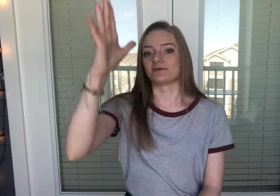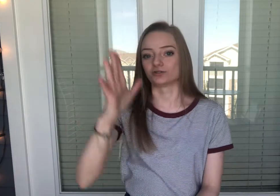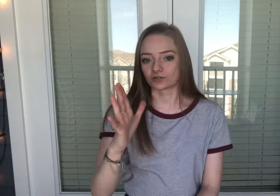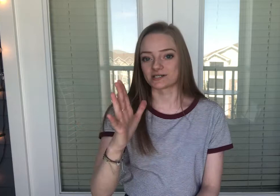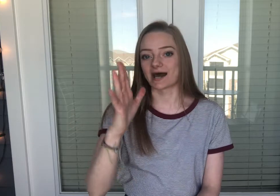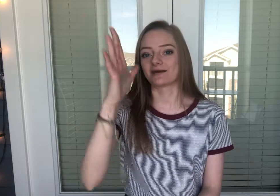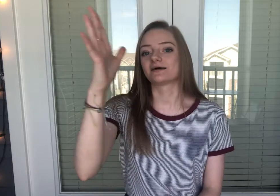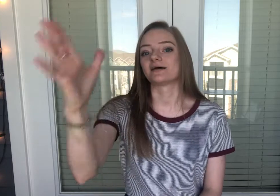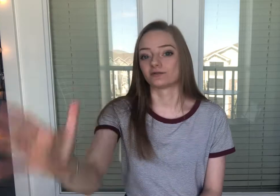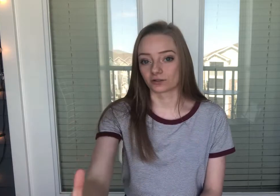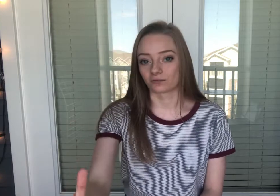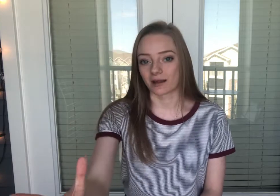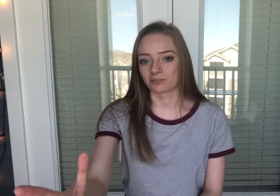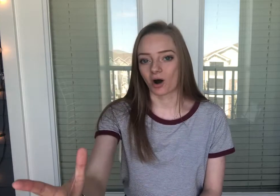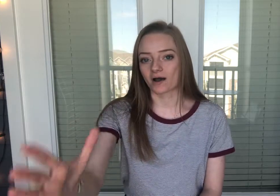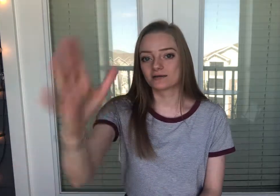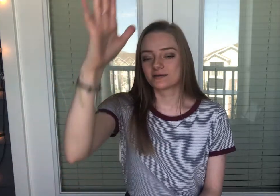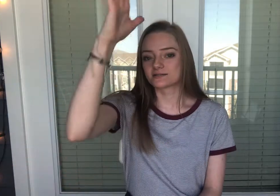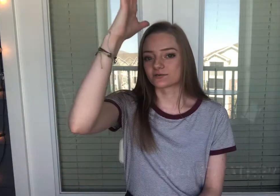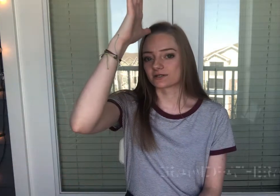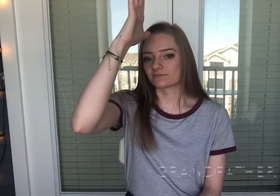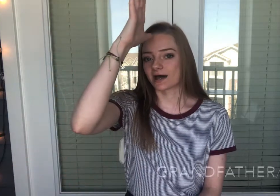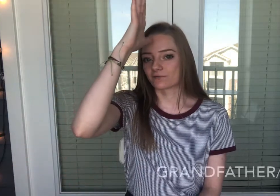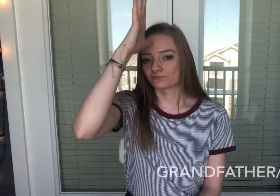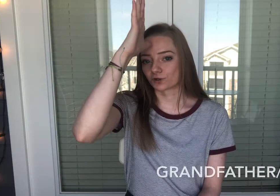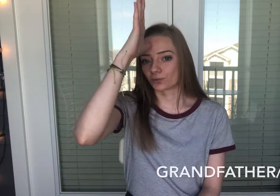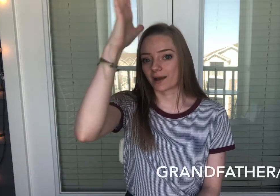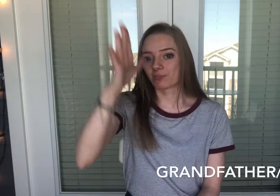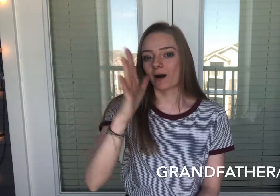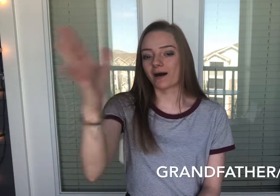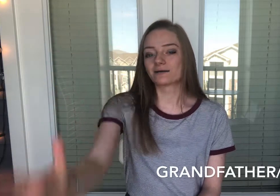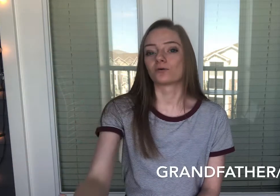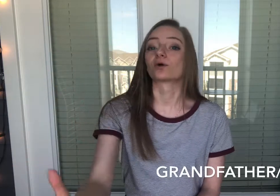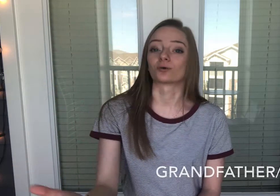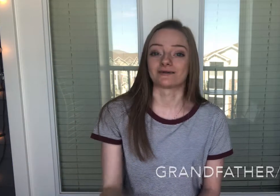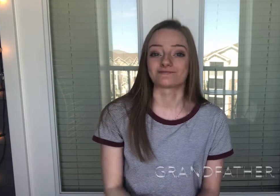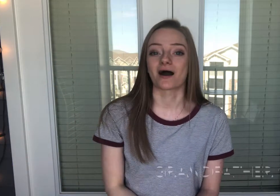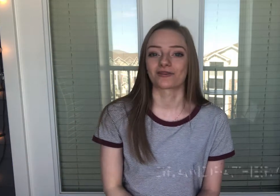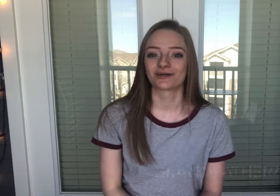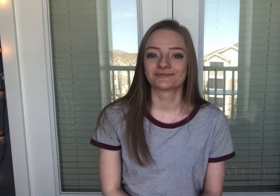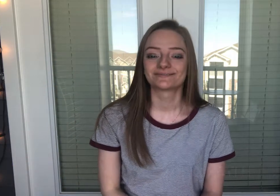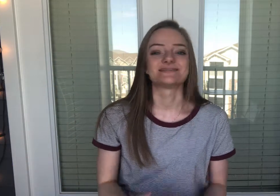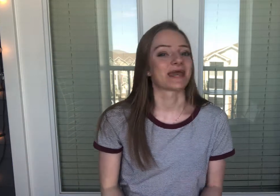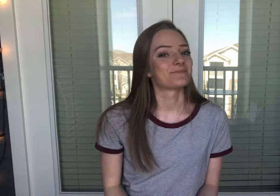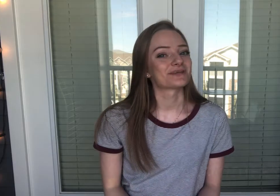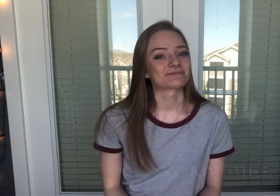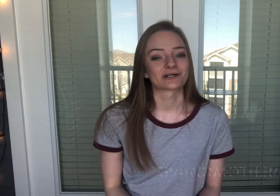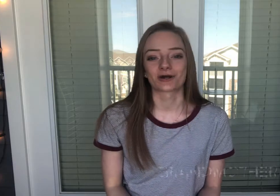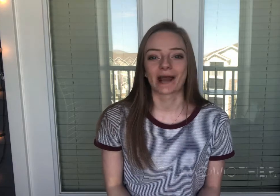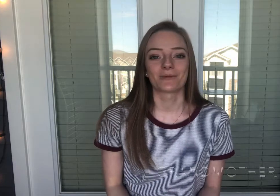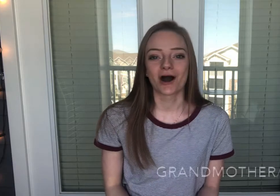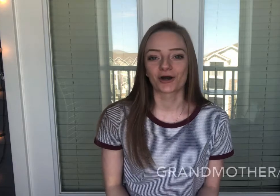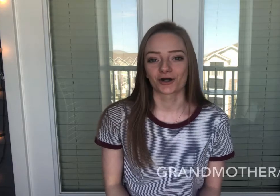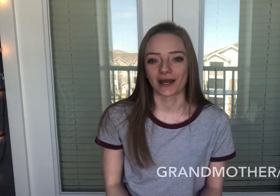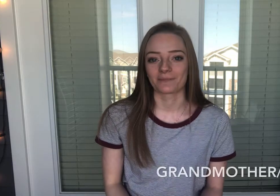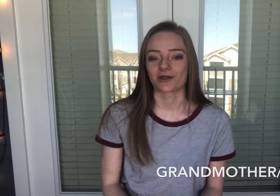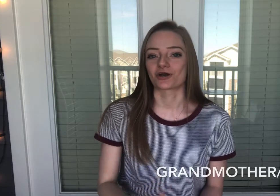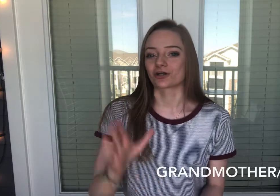then your dad, and then your grandpa. So think of that for grandpa or grandfather. Same thing for grandma or grandmother. You're